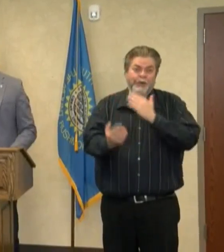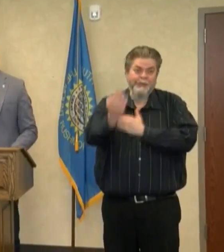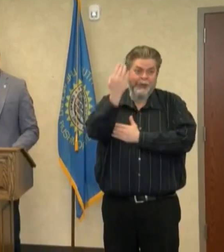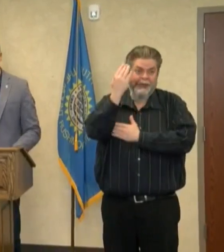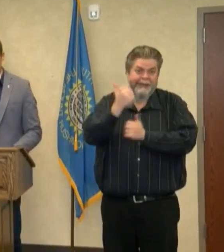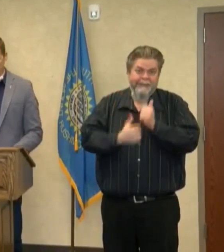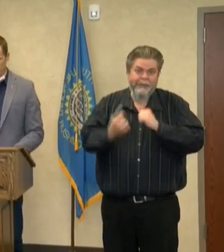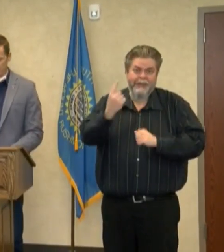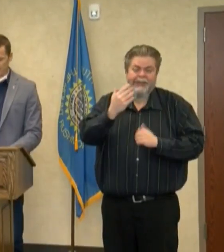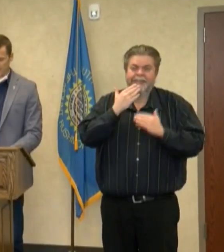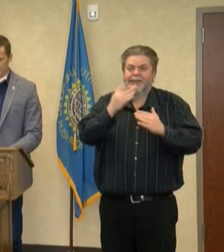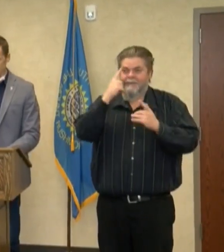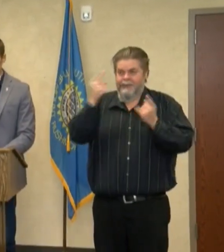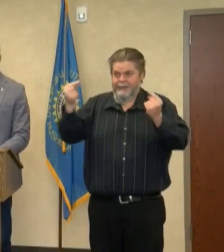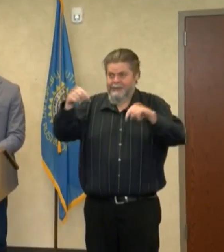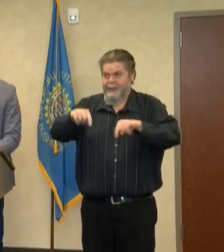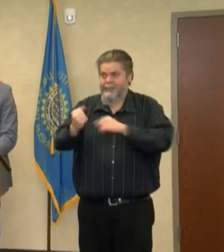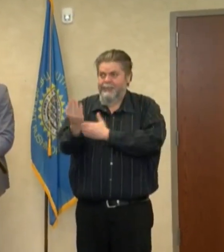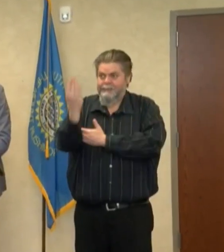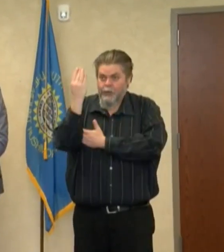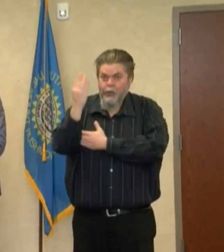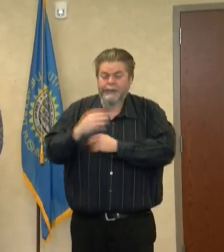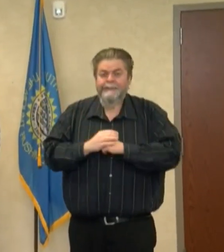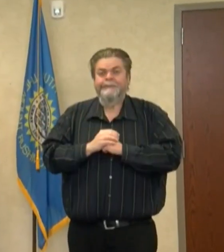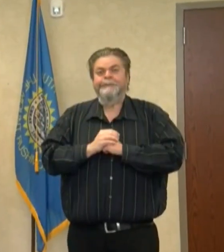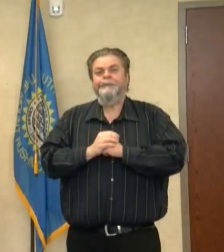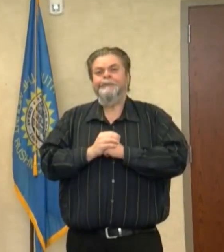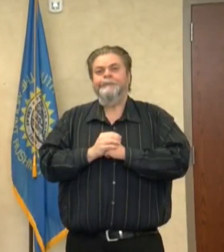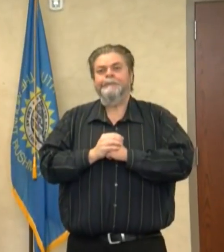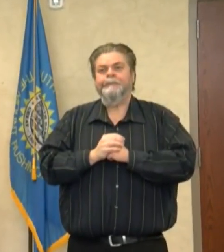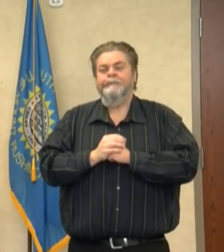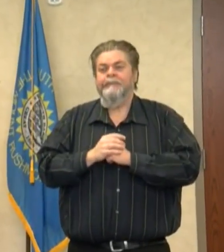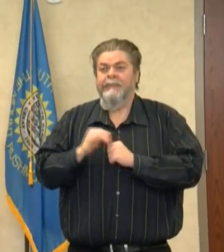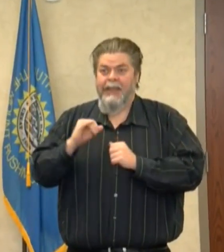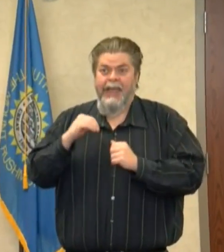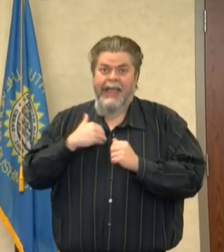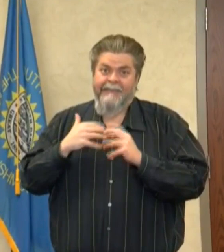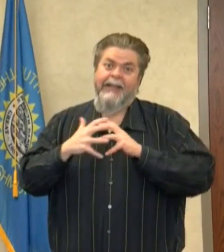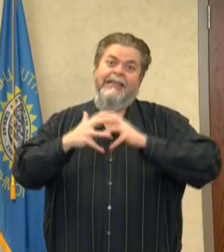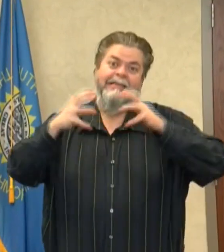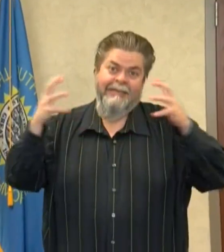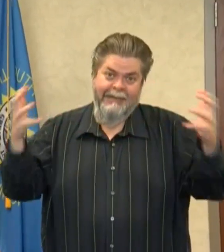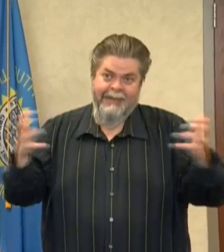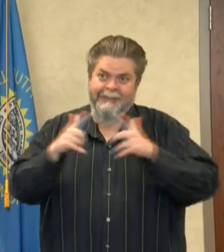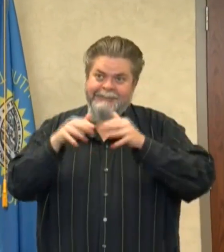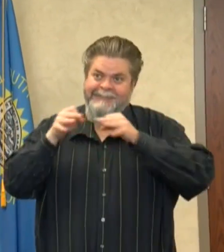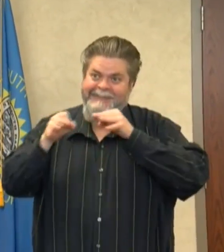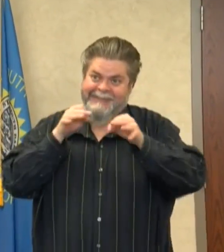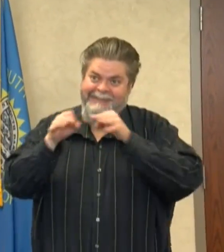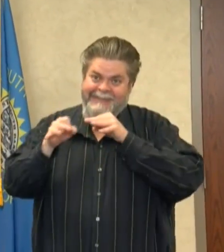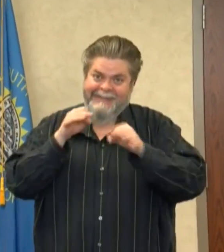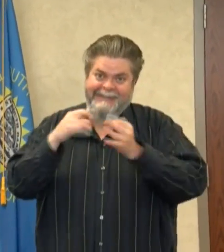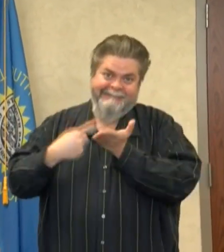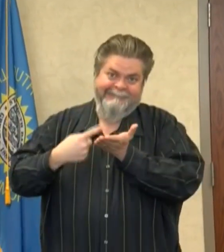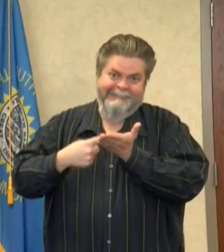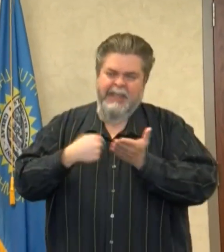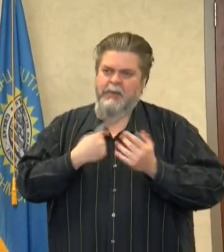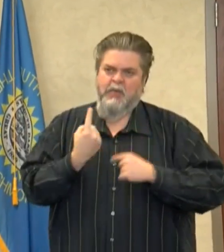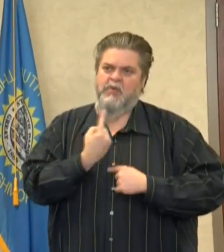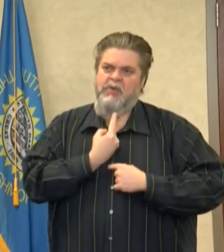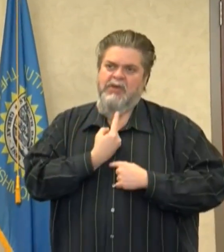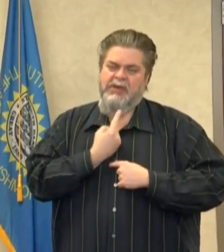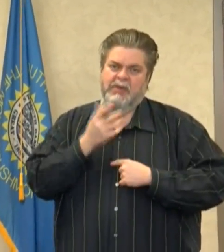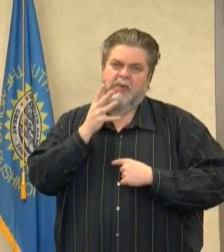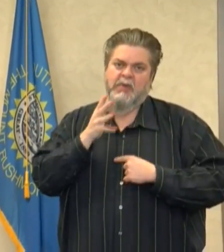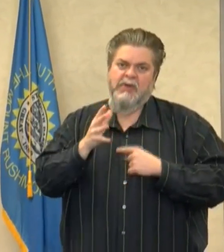Hey everybody, thanks for being here this morning. Have a lot to get through today. Just me. I'll be